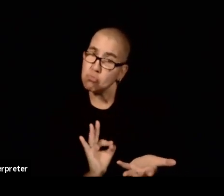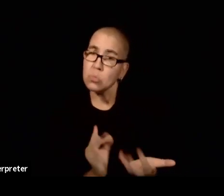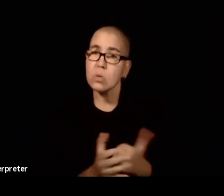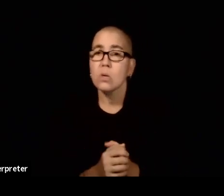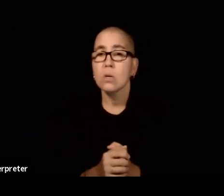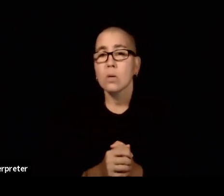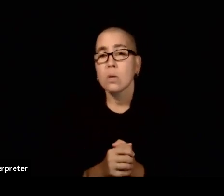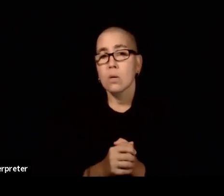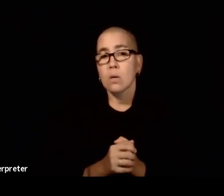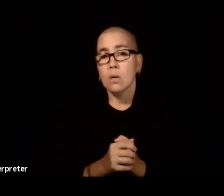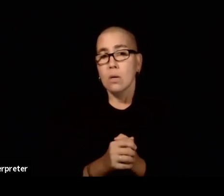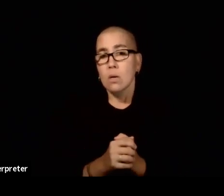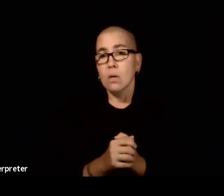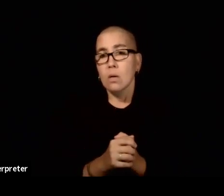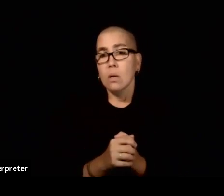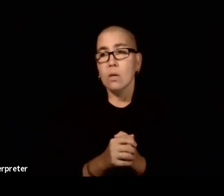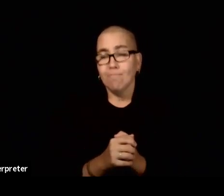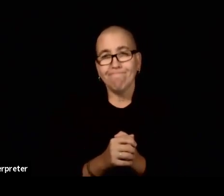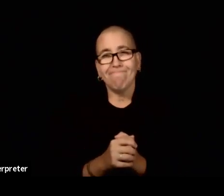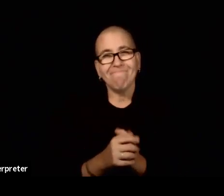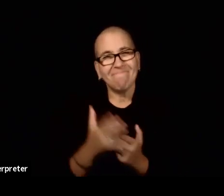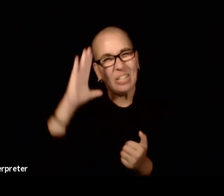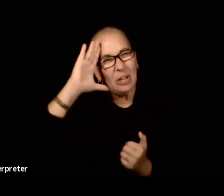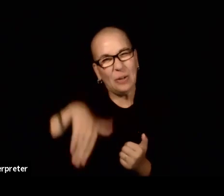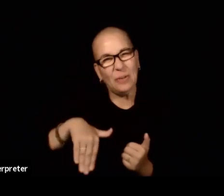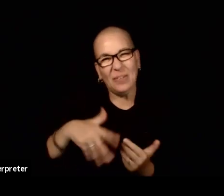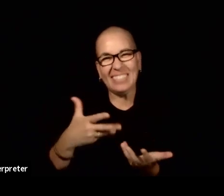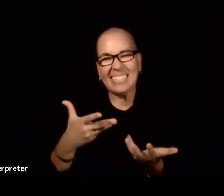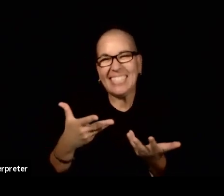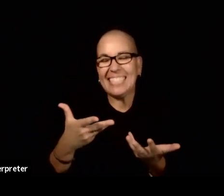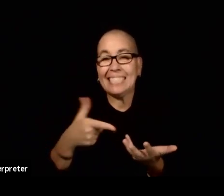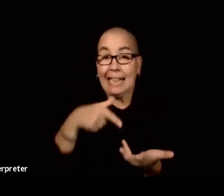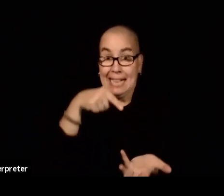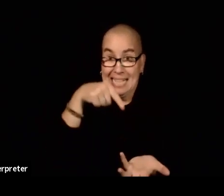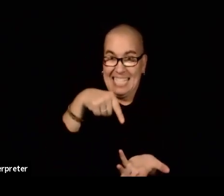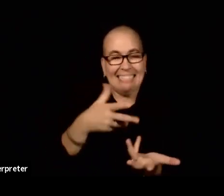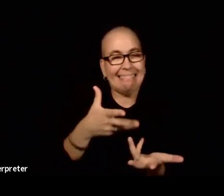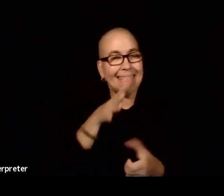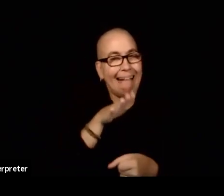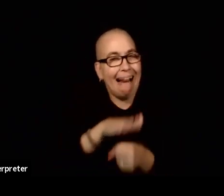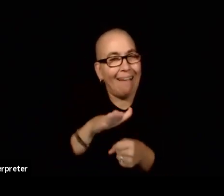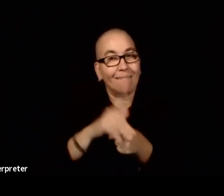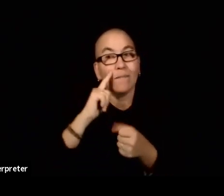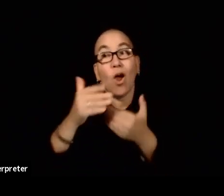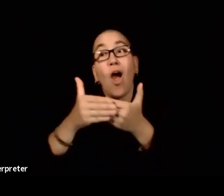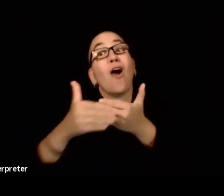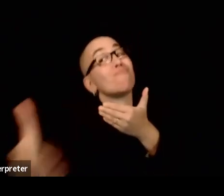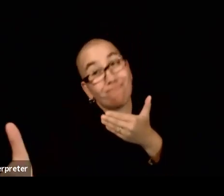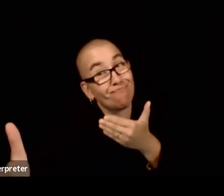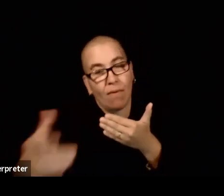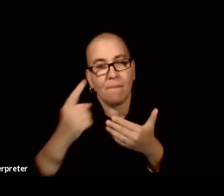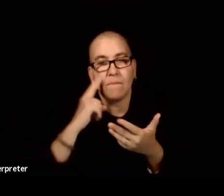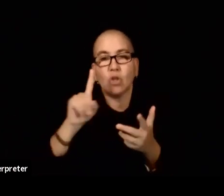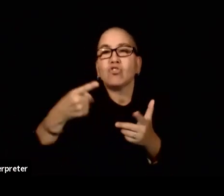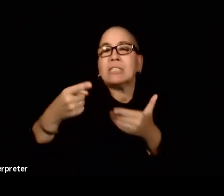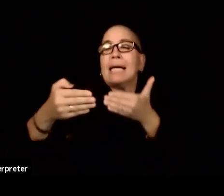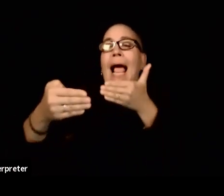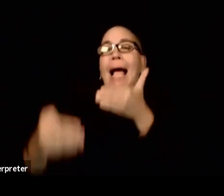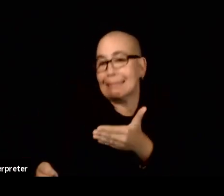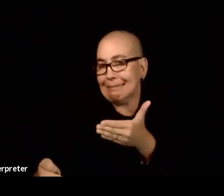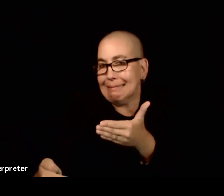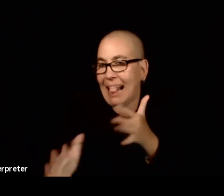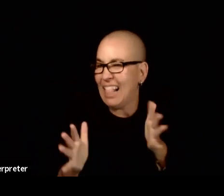that testing capacity is not sufficient to meet the growing demand for, and especially for something like, you know, the reopening of